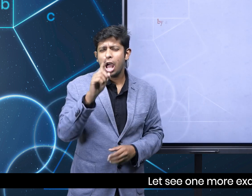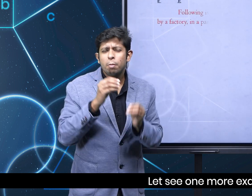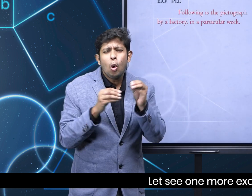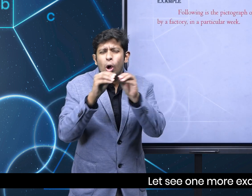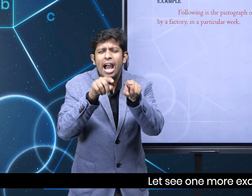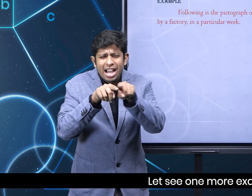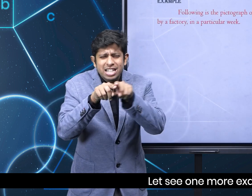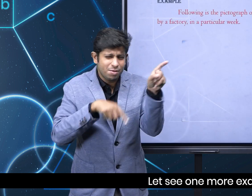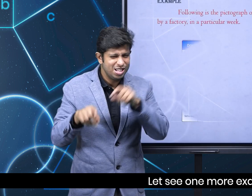Let's see one more example.